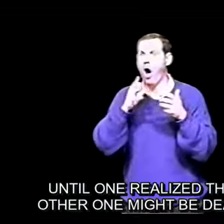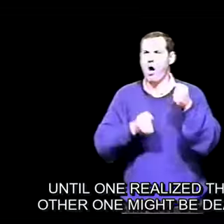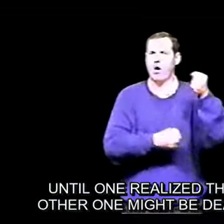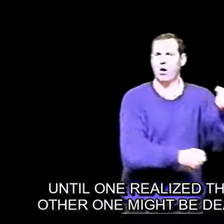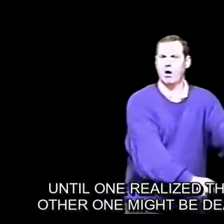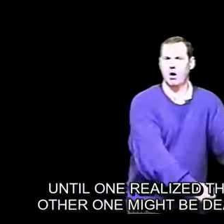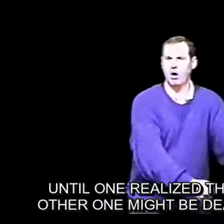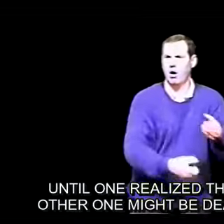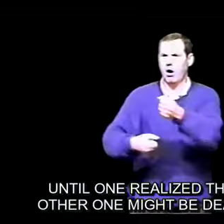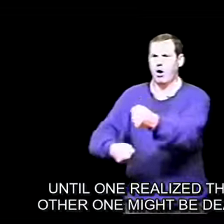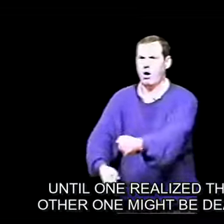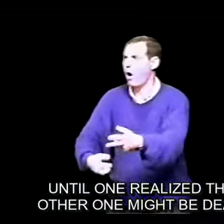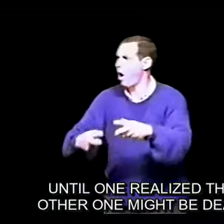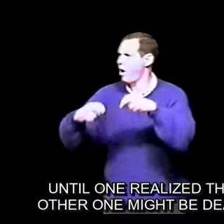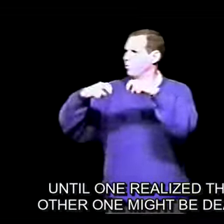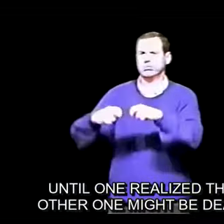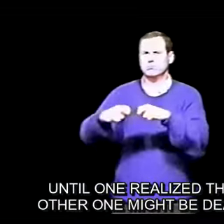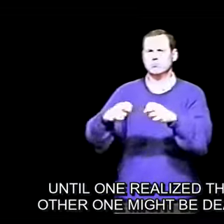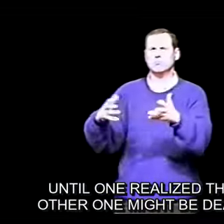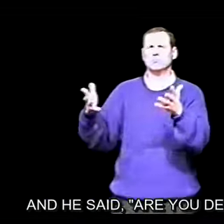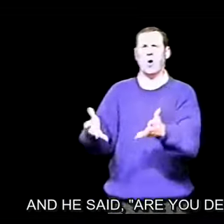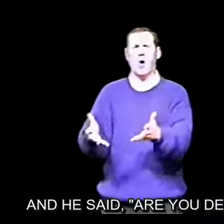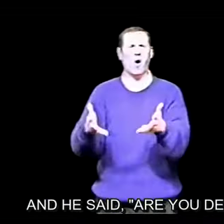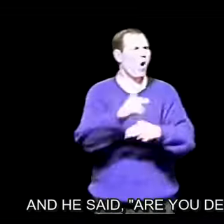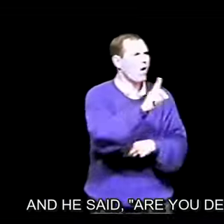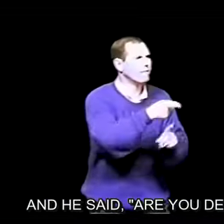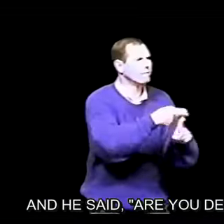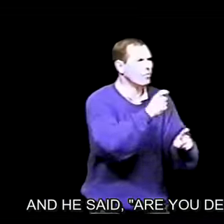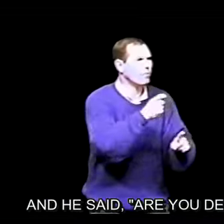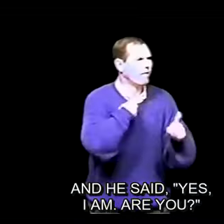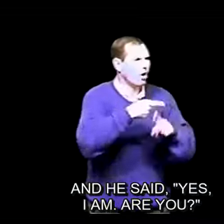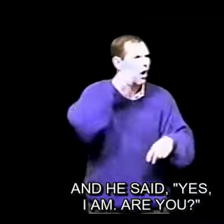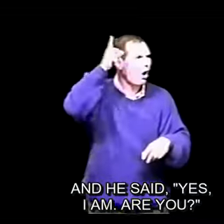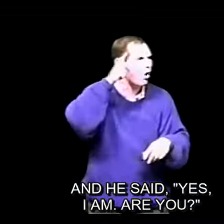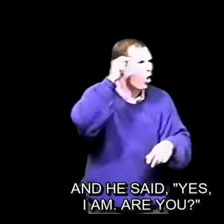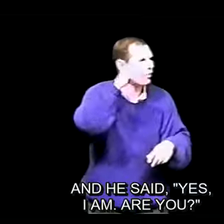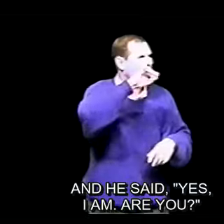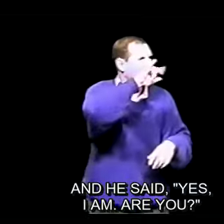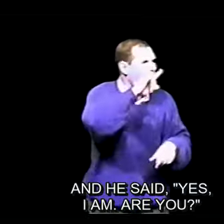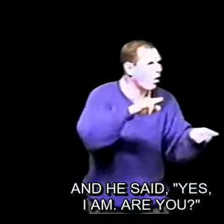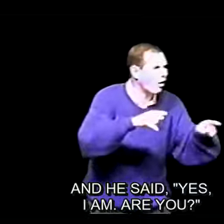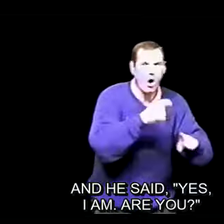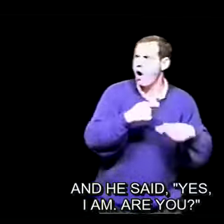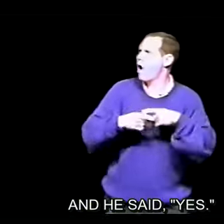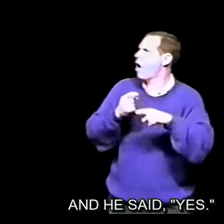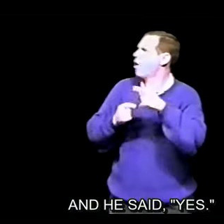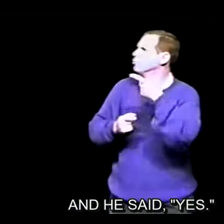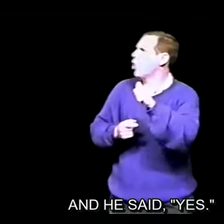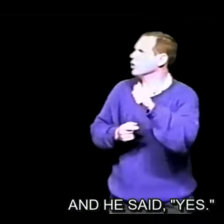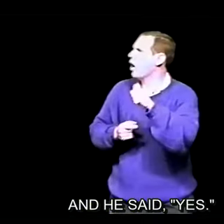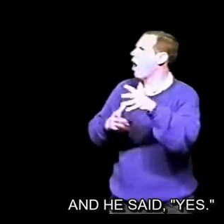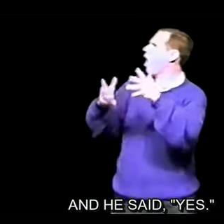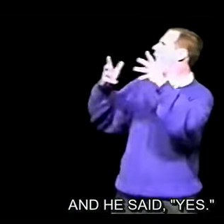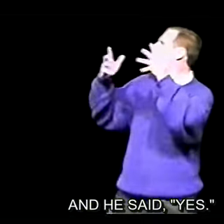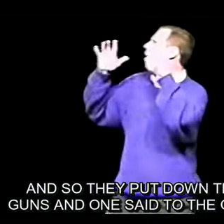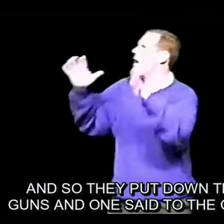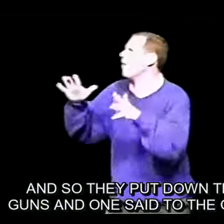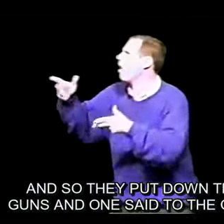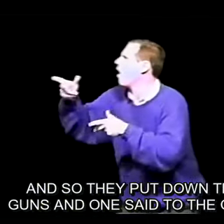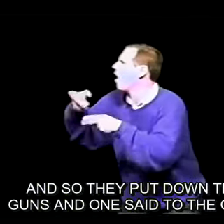might be deaf. And he said, "Are you deaf?" And he said, "Yes, I am. Are you?" And he said, "Yes." And so they put down their guns and one